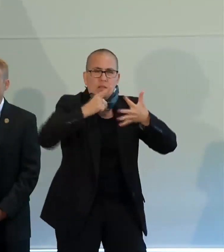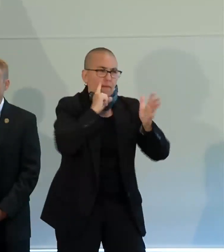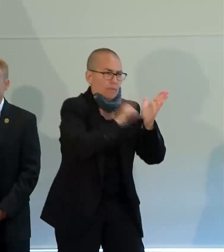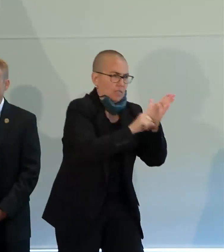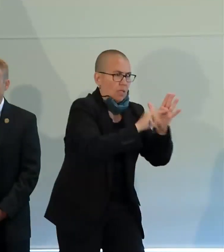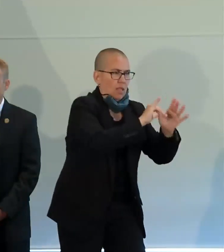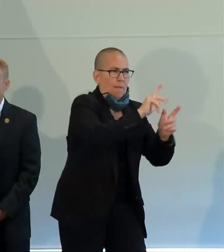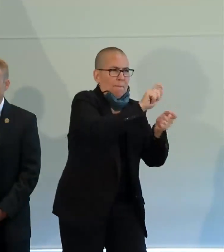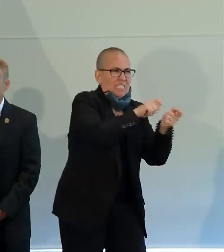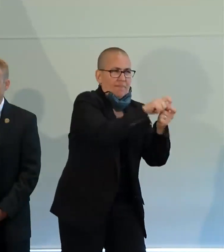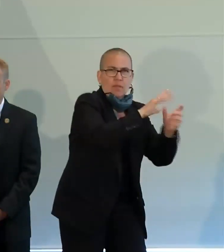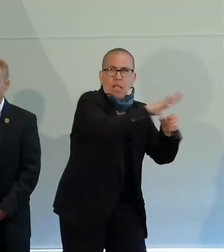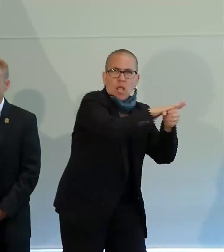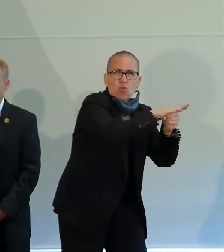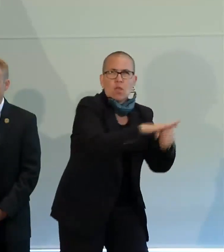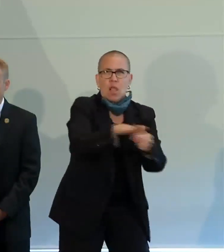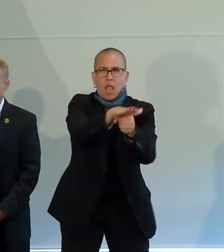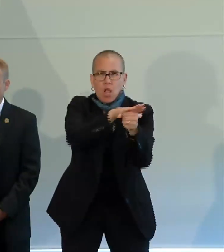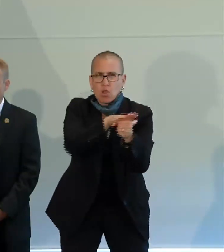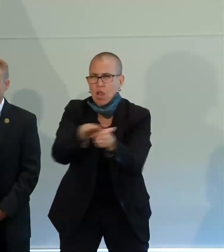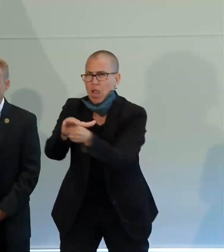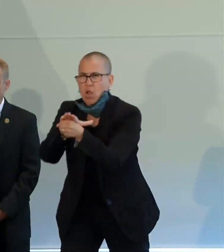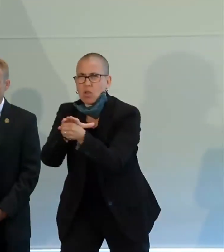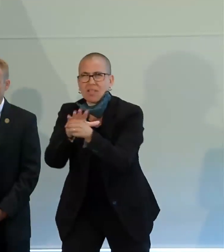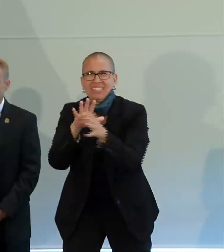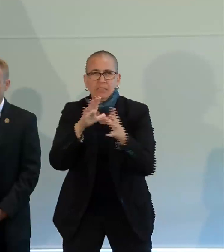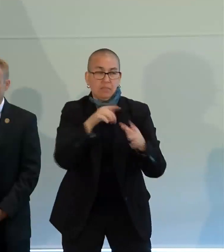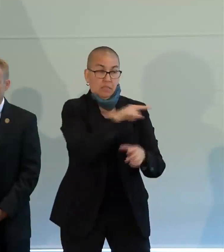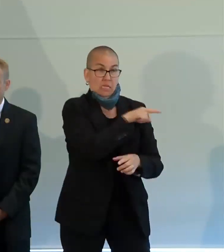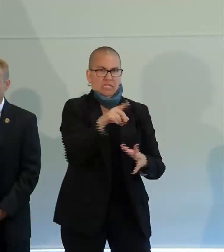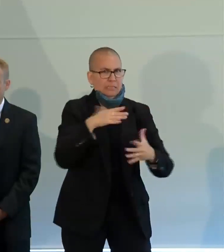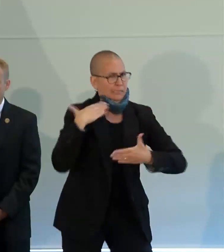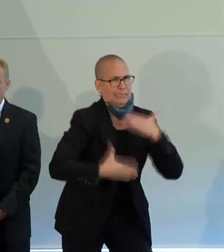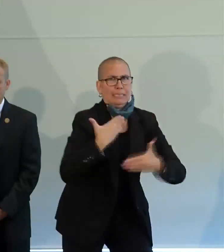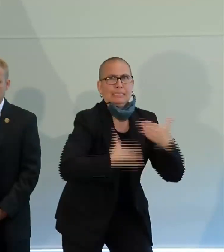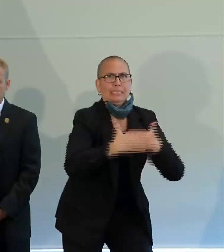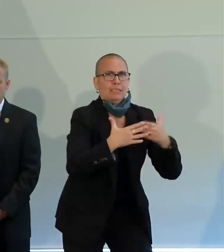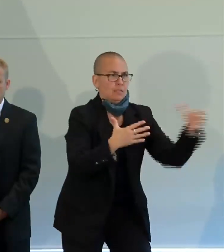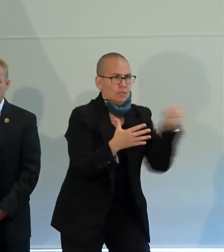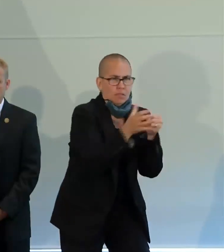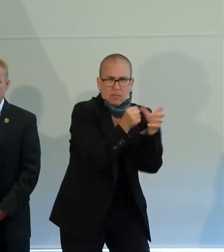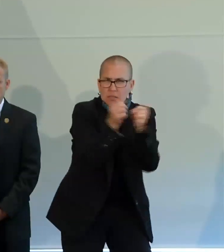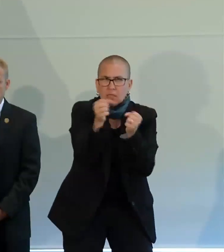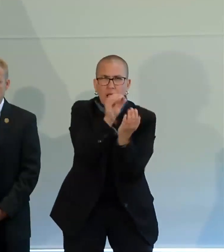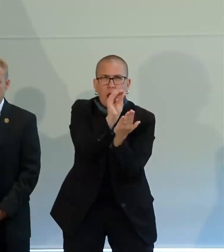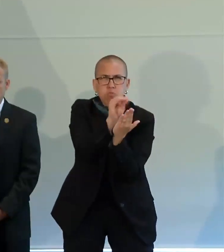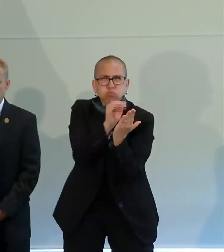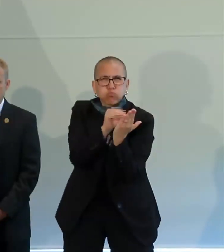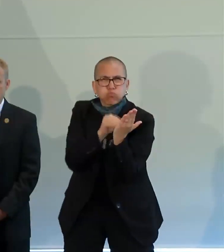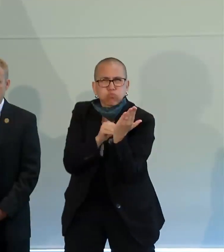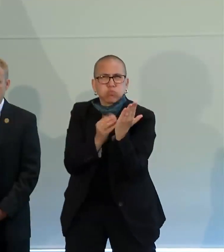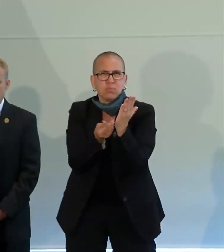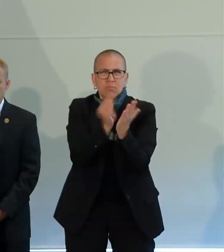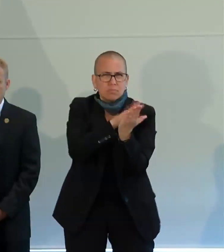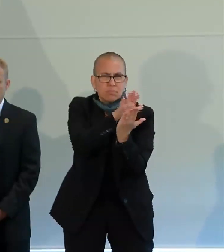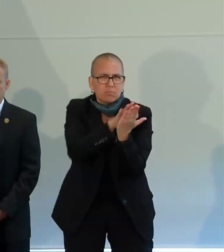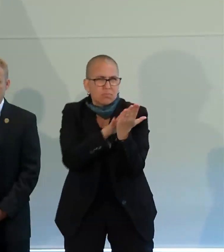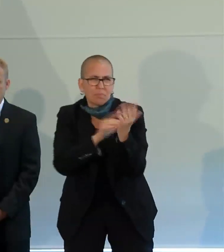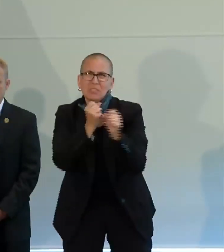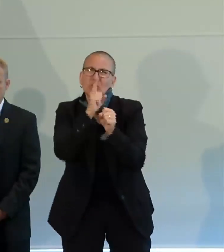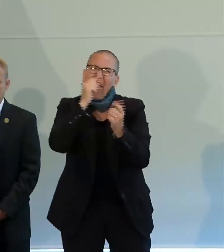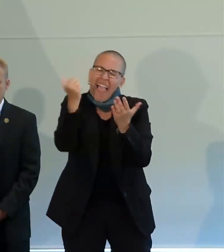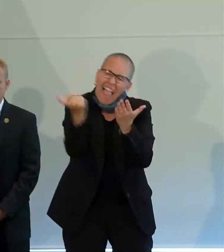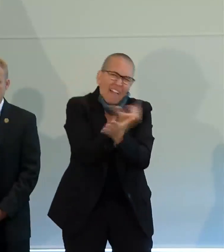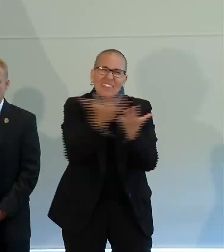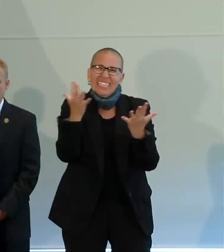can, because speed is important. We're also investigating as thoroughly as we can, because being complete and